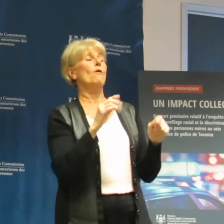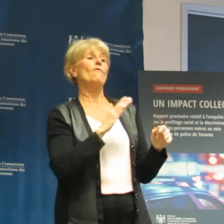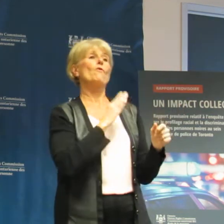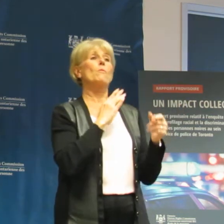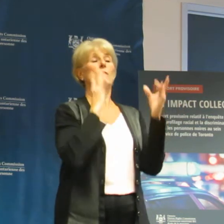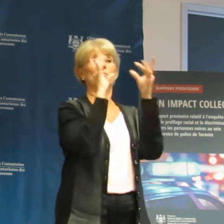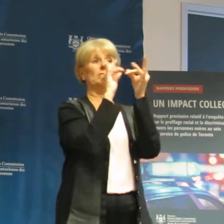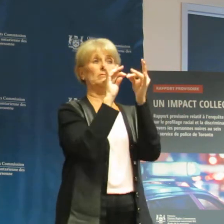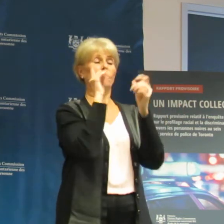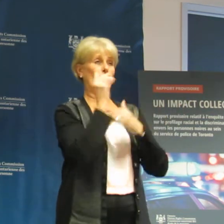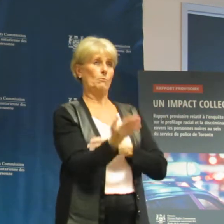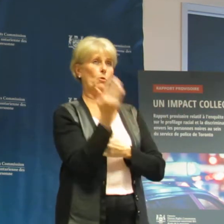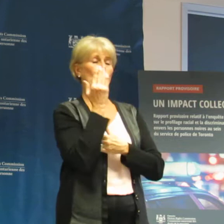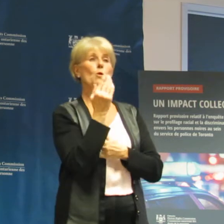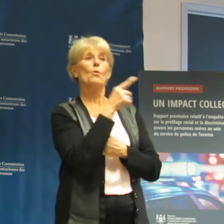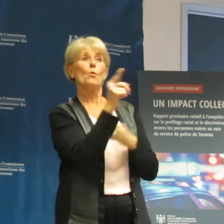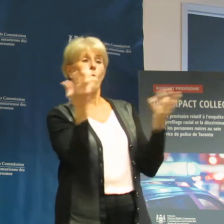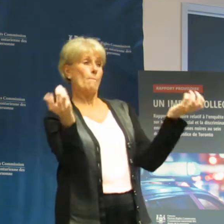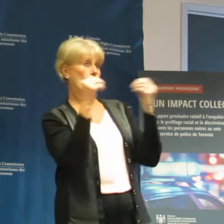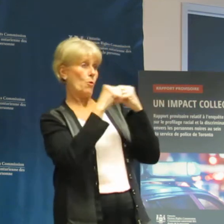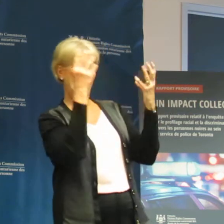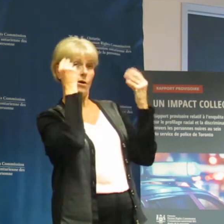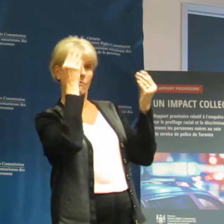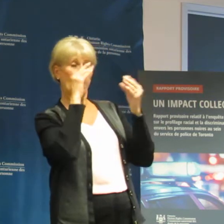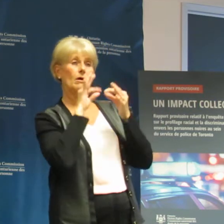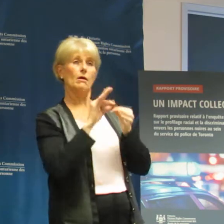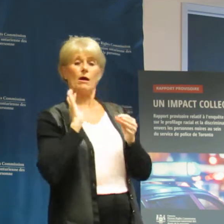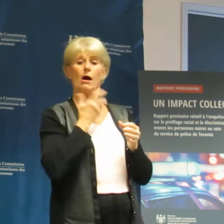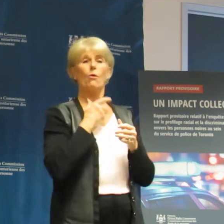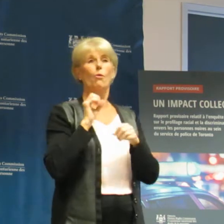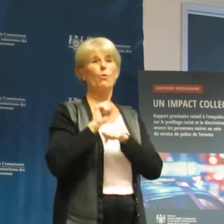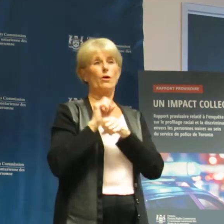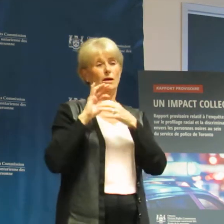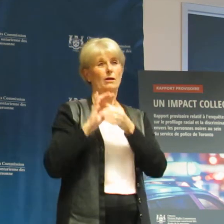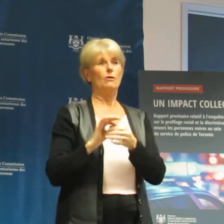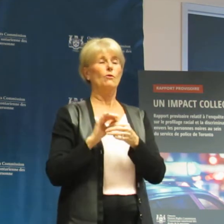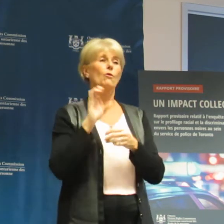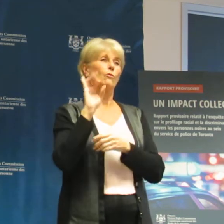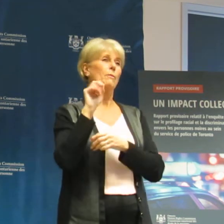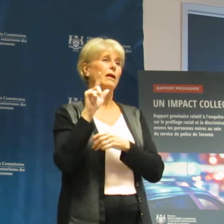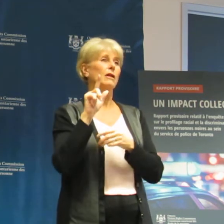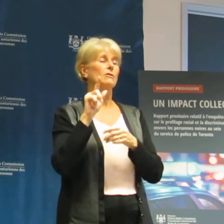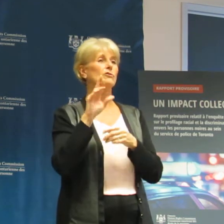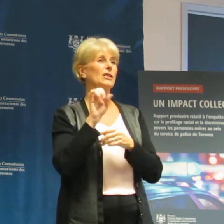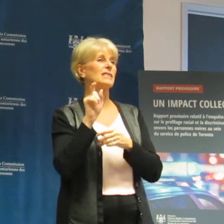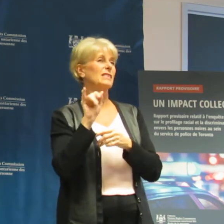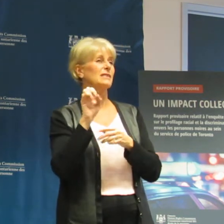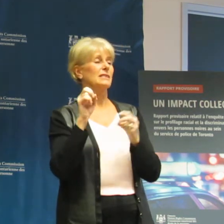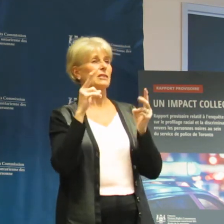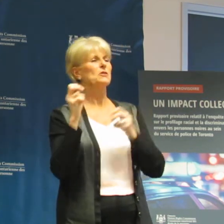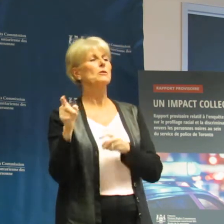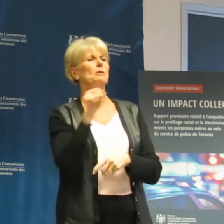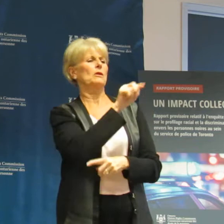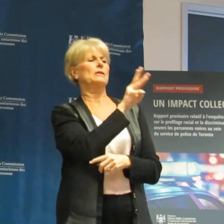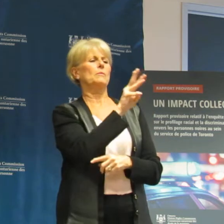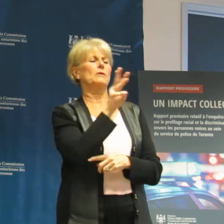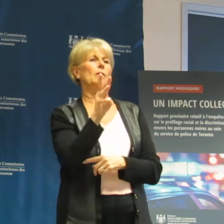remarks for this morning. If you'd like more information on our work on criminal justice issues, check out our website at